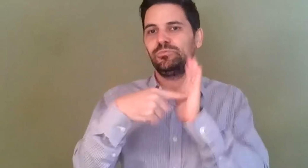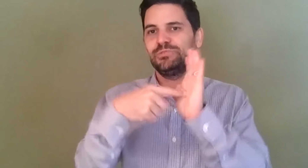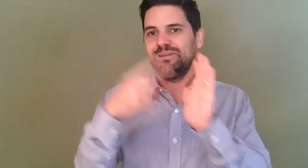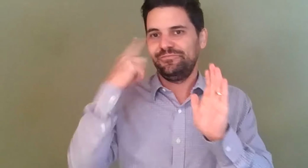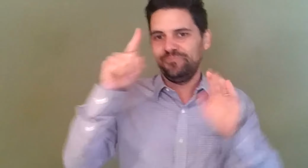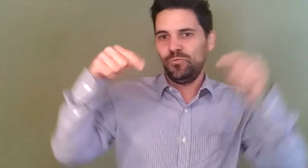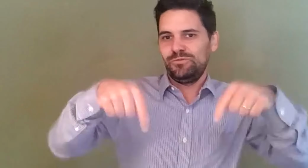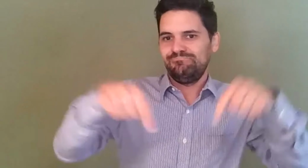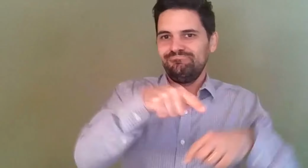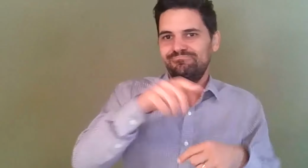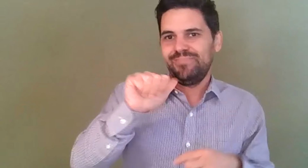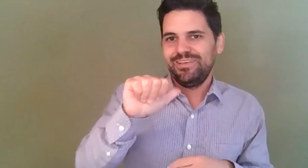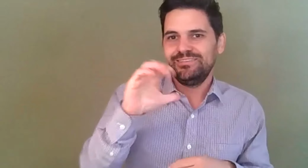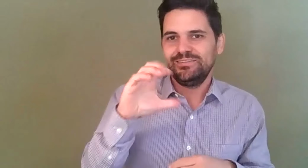and